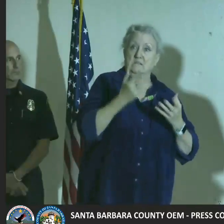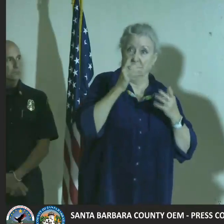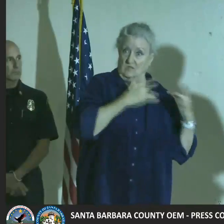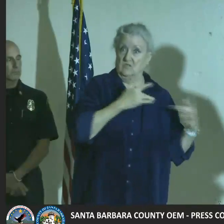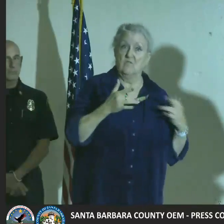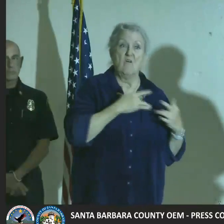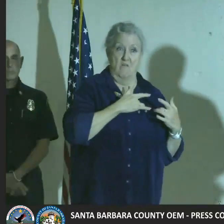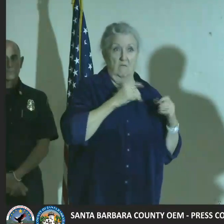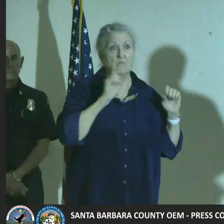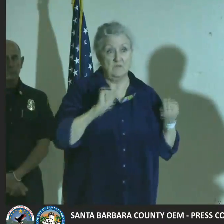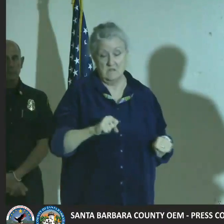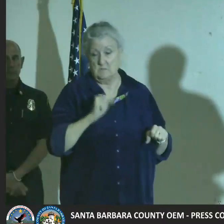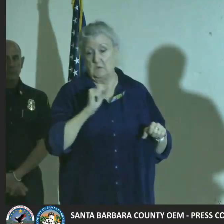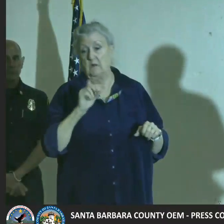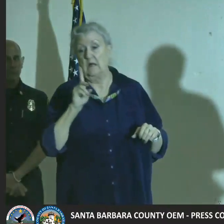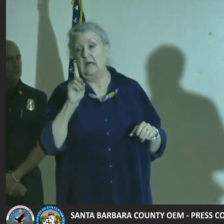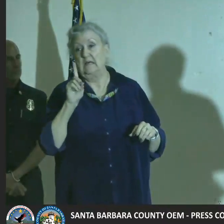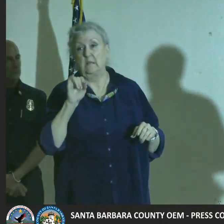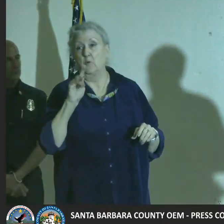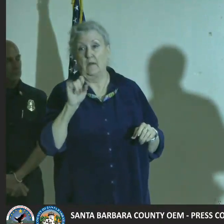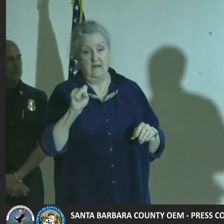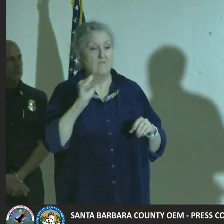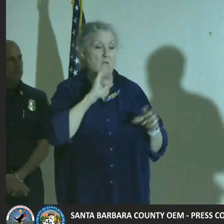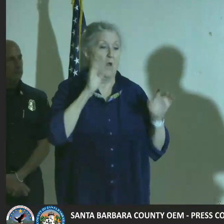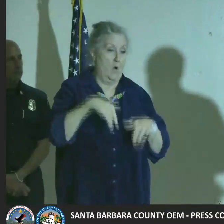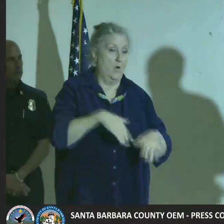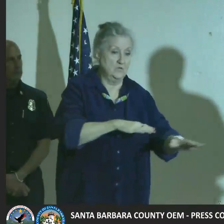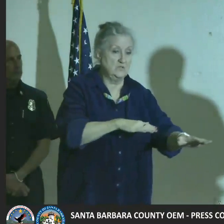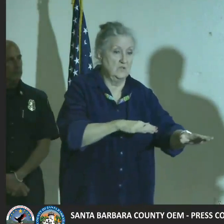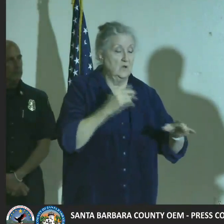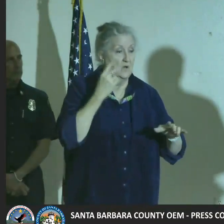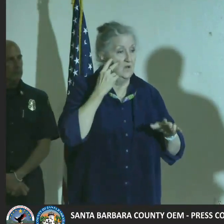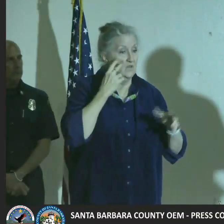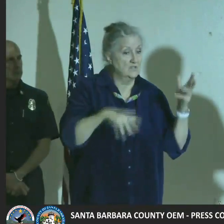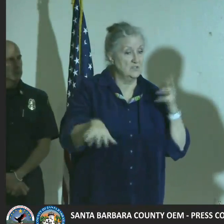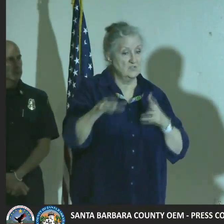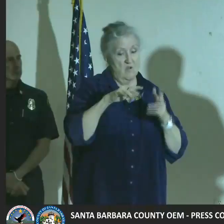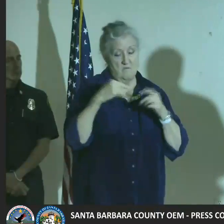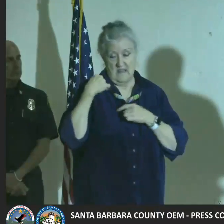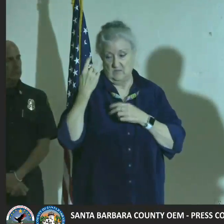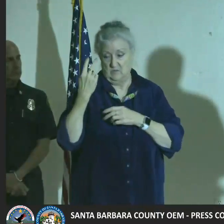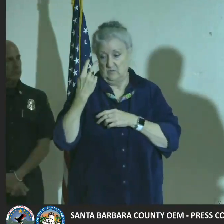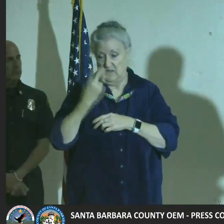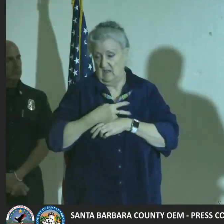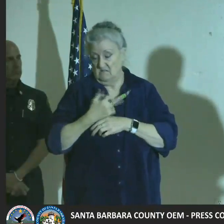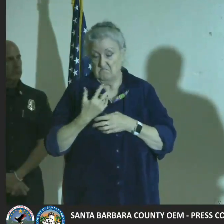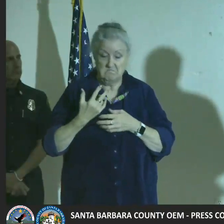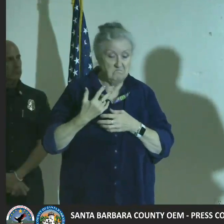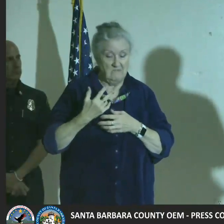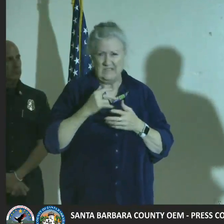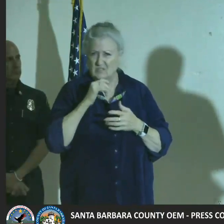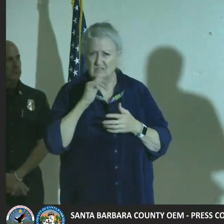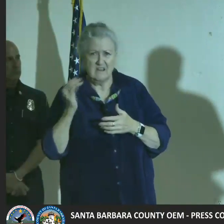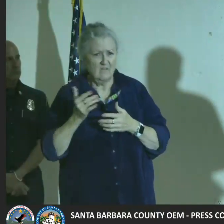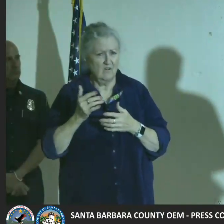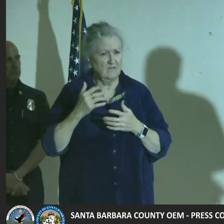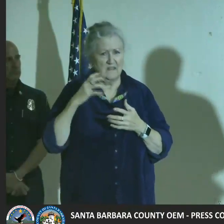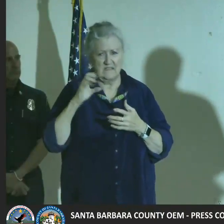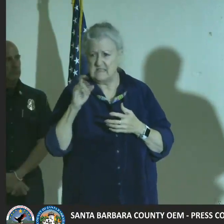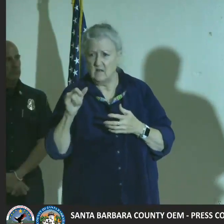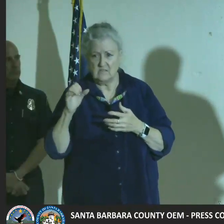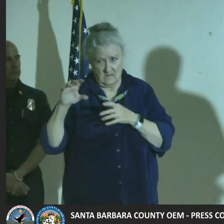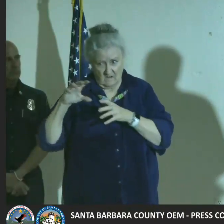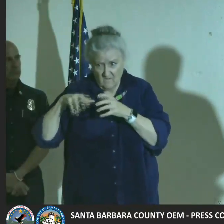and potential debris flows. And as we saw this storm over the last couple of days and how things evolved, the cells that